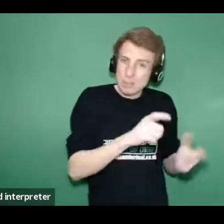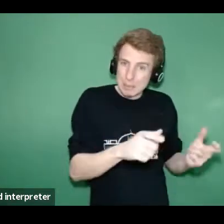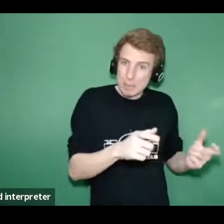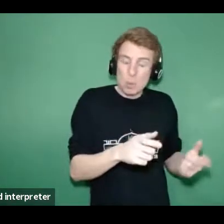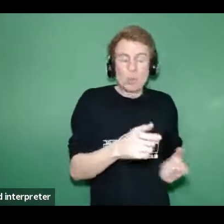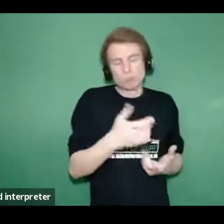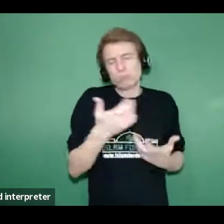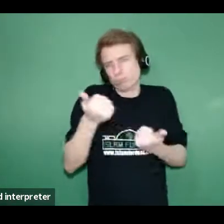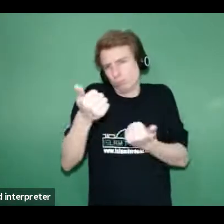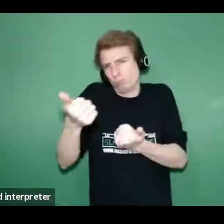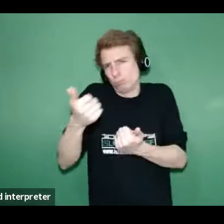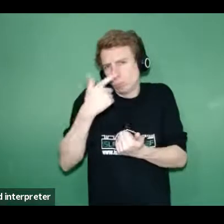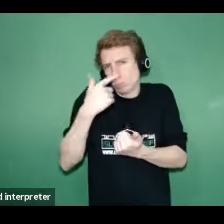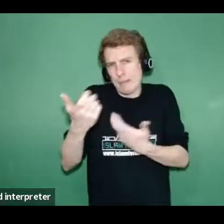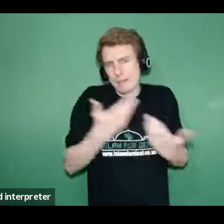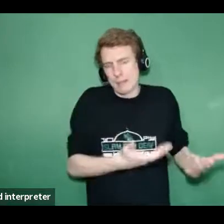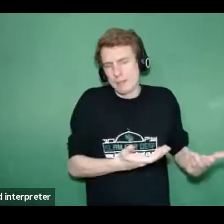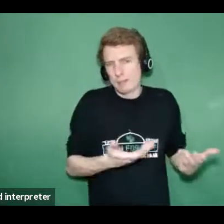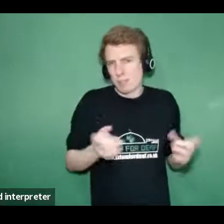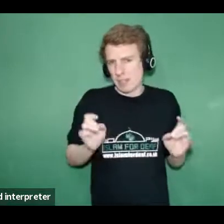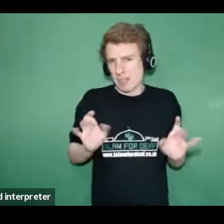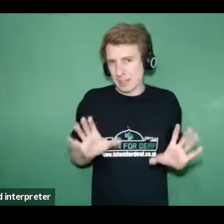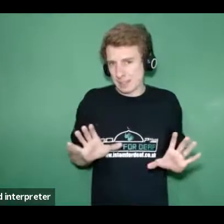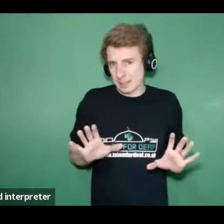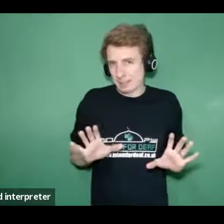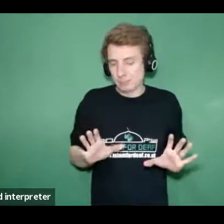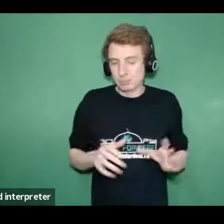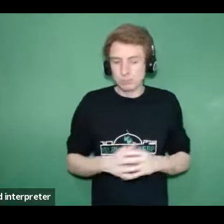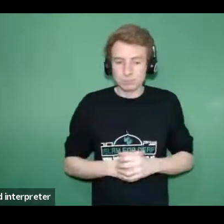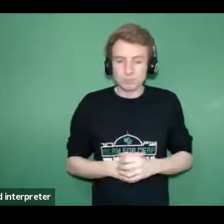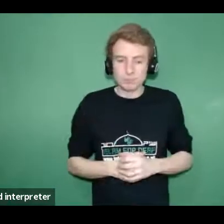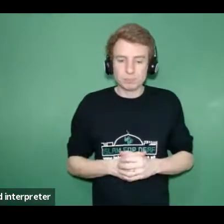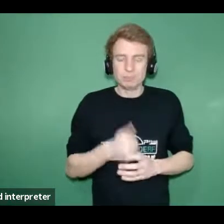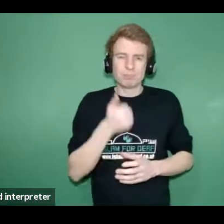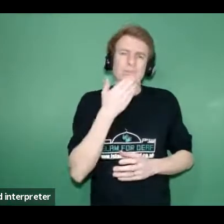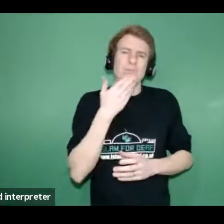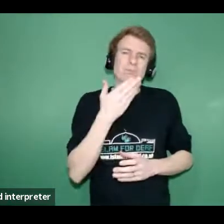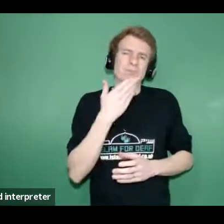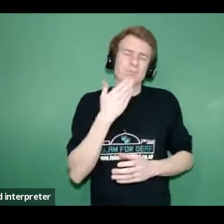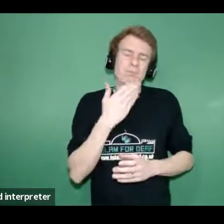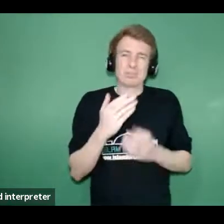not, then not. Okay, Jazakallah. The last quick question is,